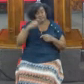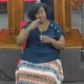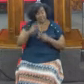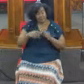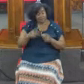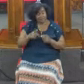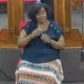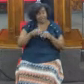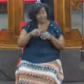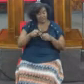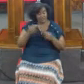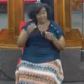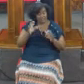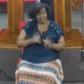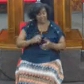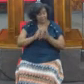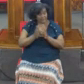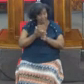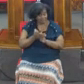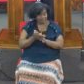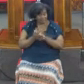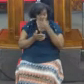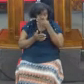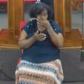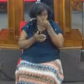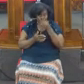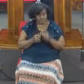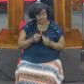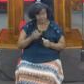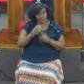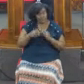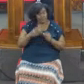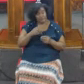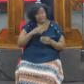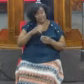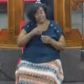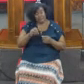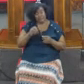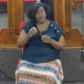people how great they can become. The pulpits have been